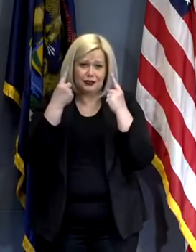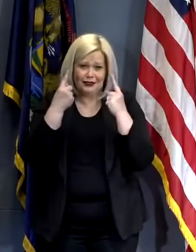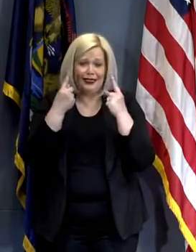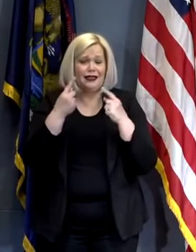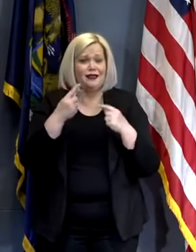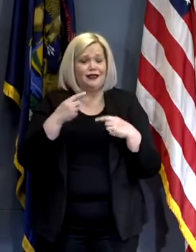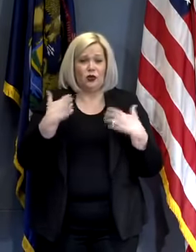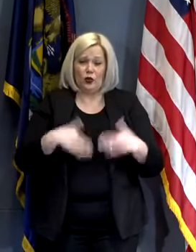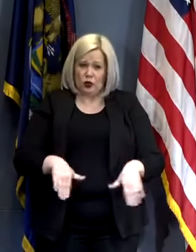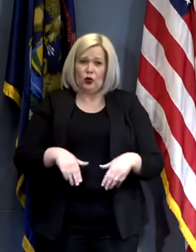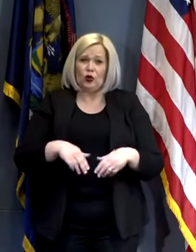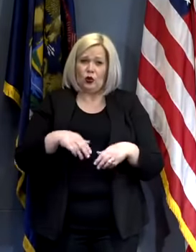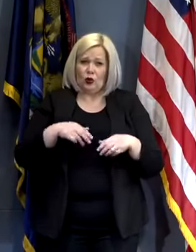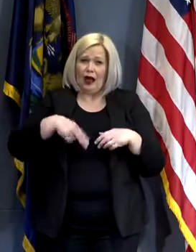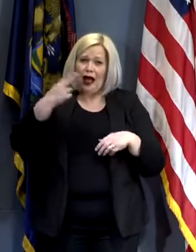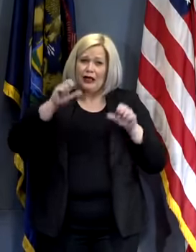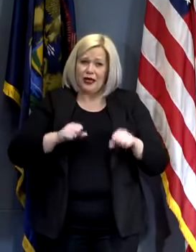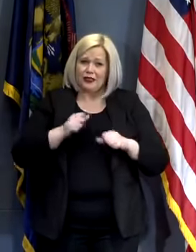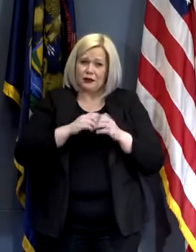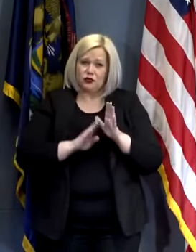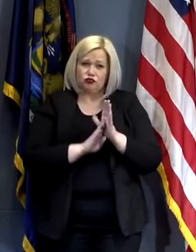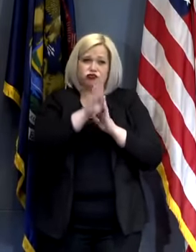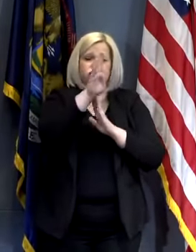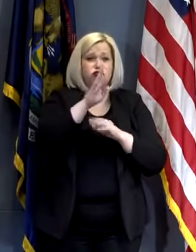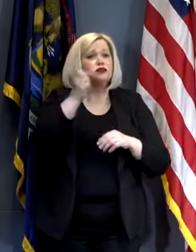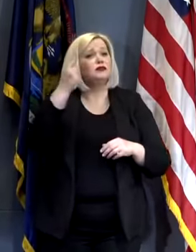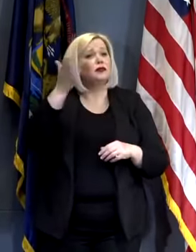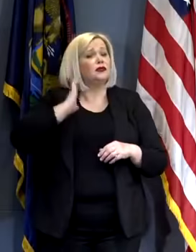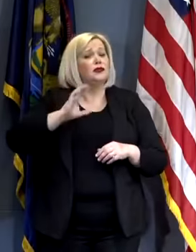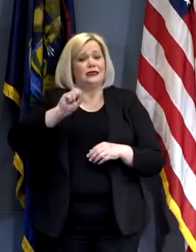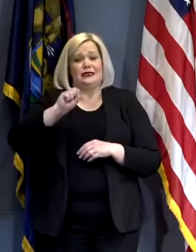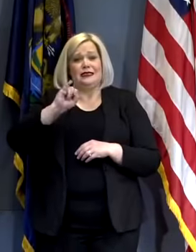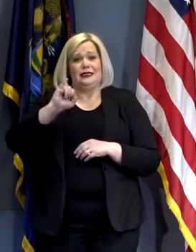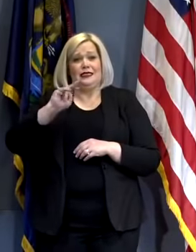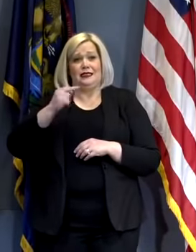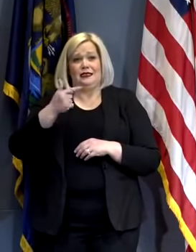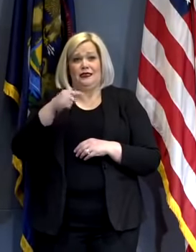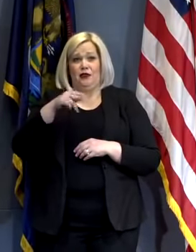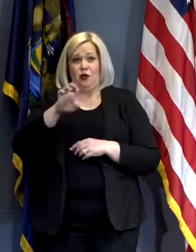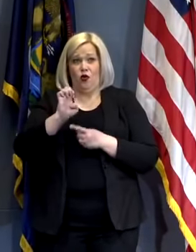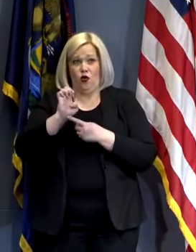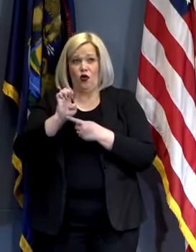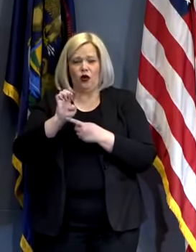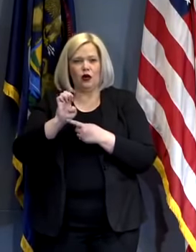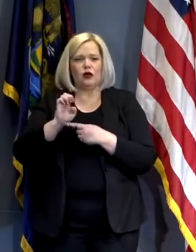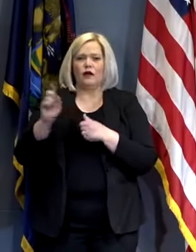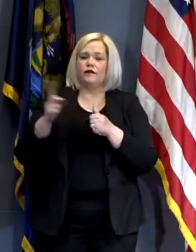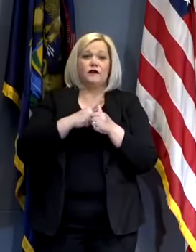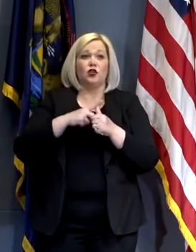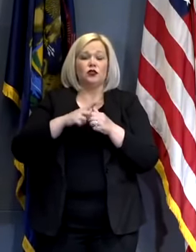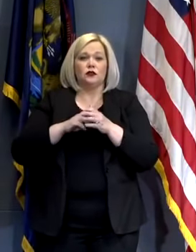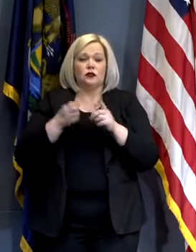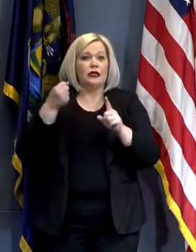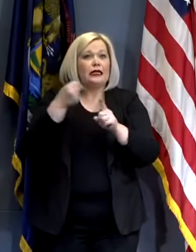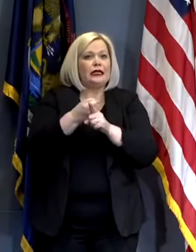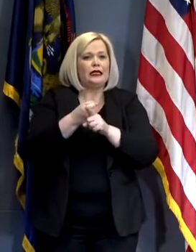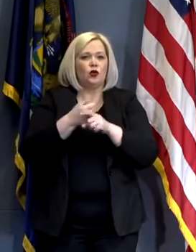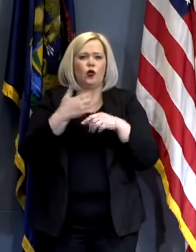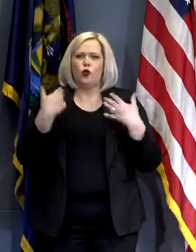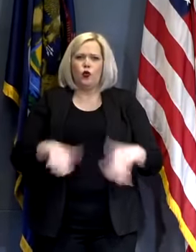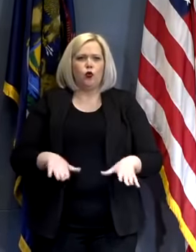high risk of that. Singapore was known as the gold standard when it came to a stay-home order. But